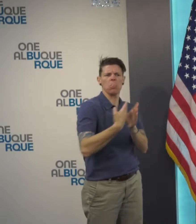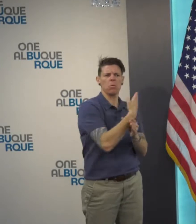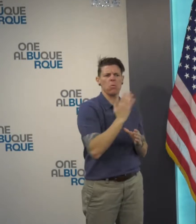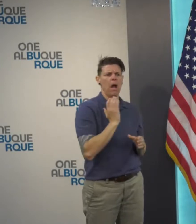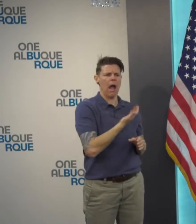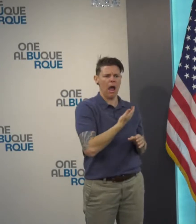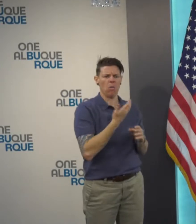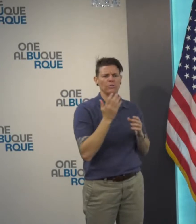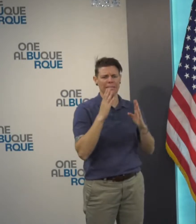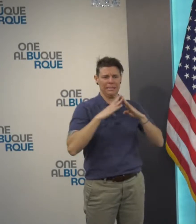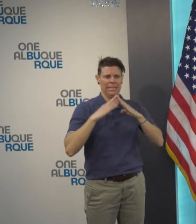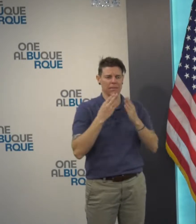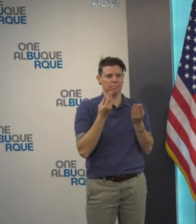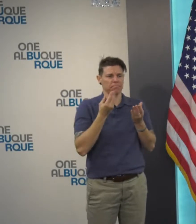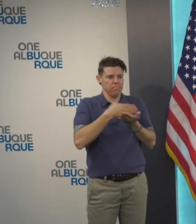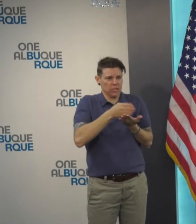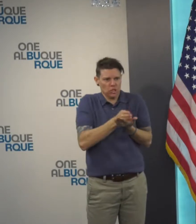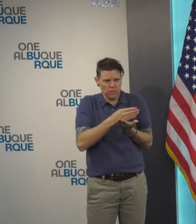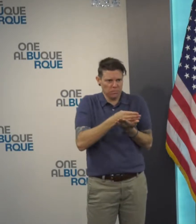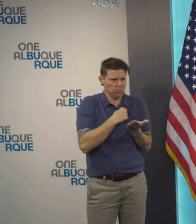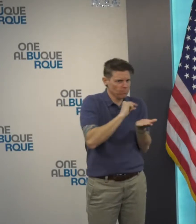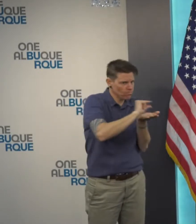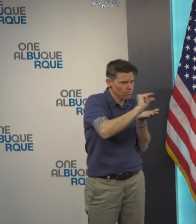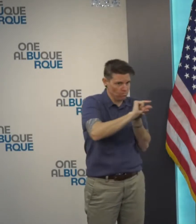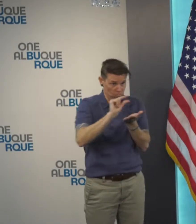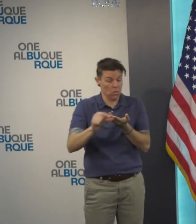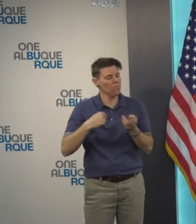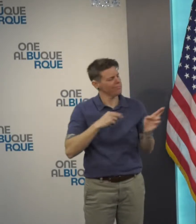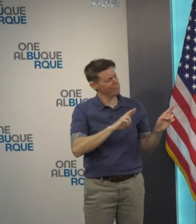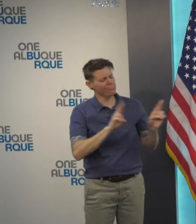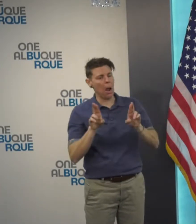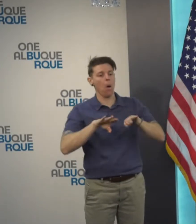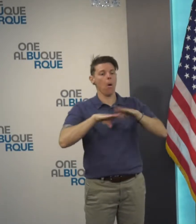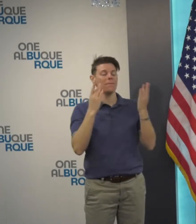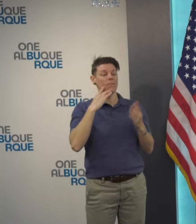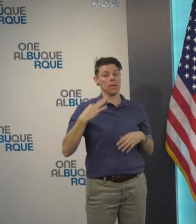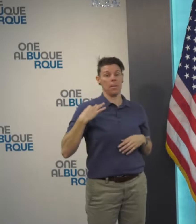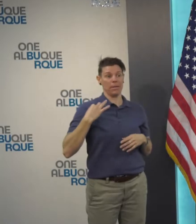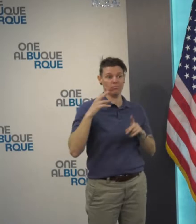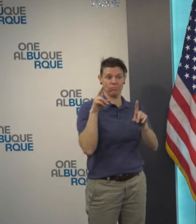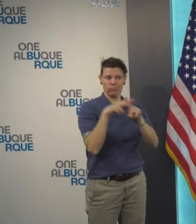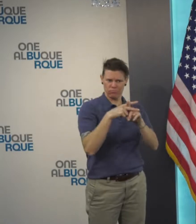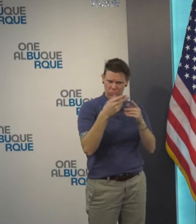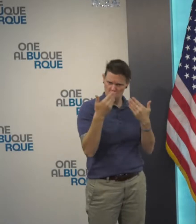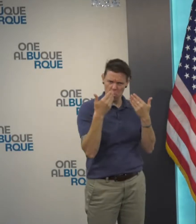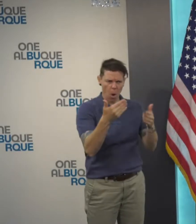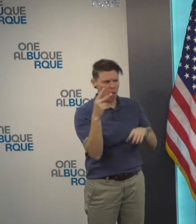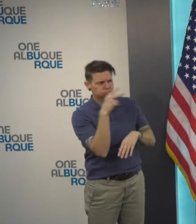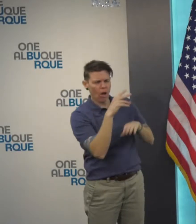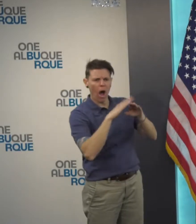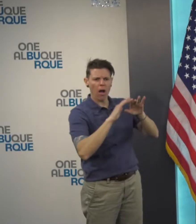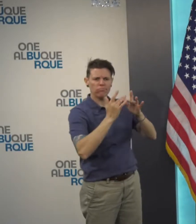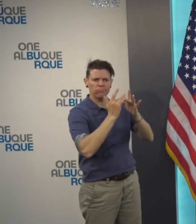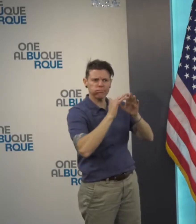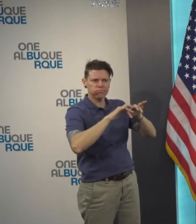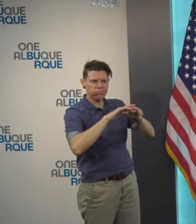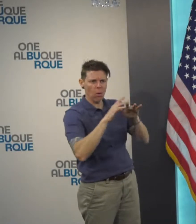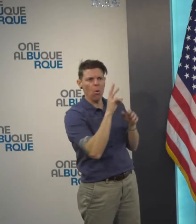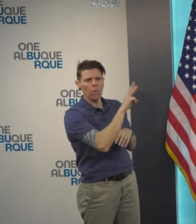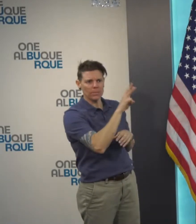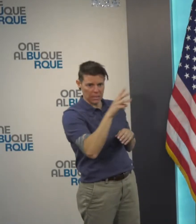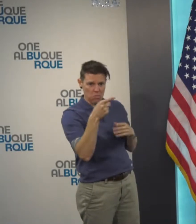Those funds were now in the application process, so we're moving as fast as we can. You can hop on our website for the online portal to file